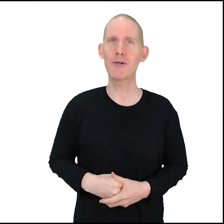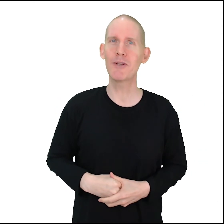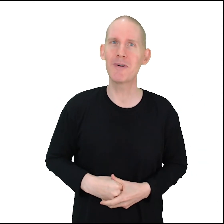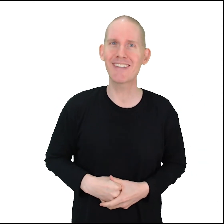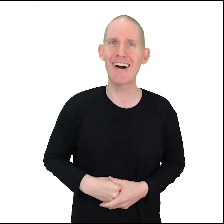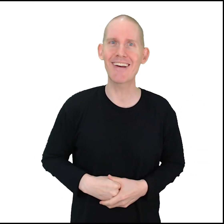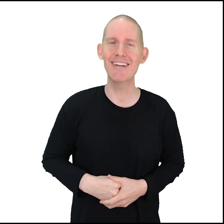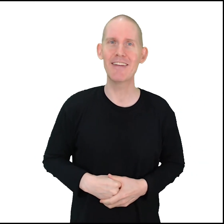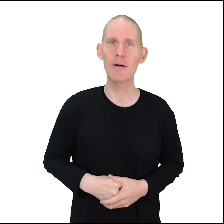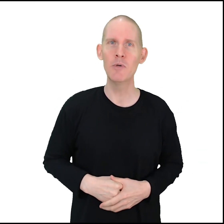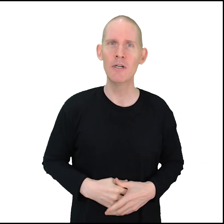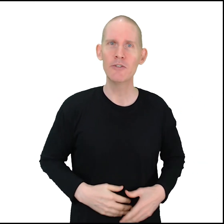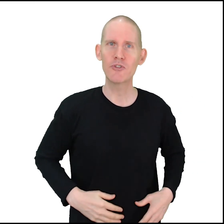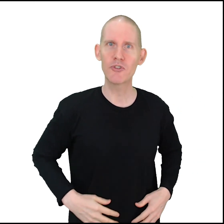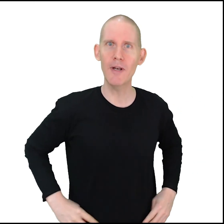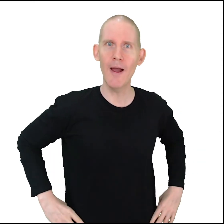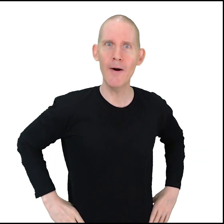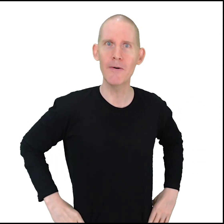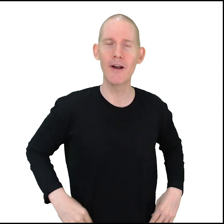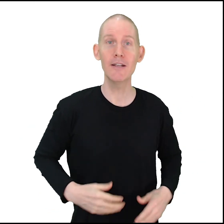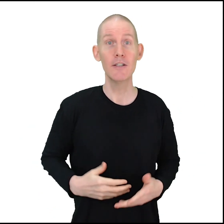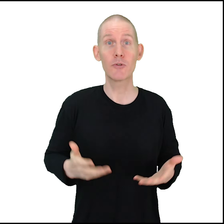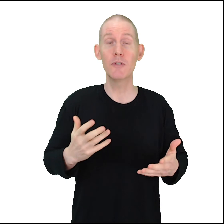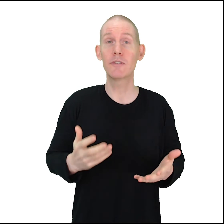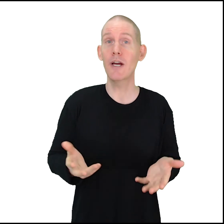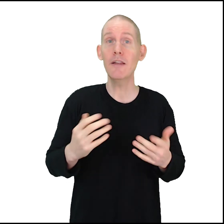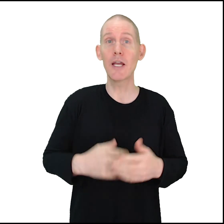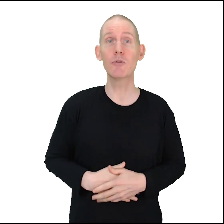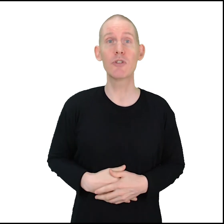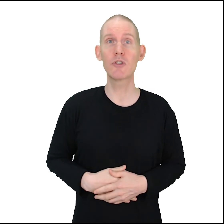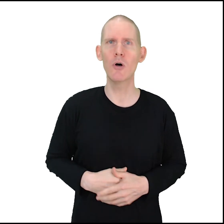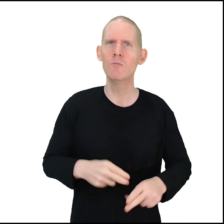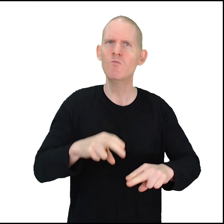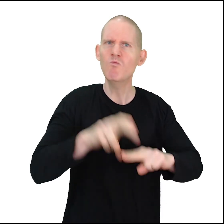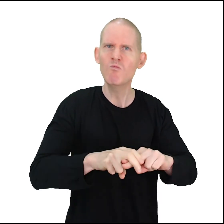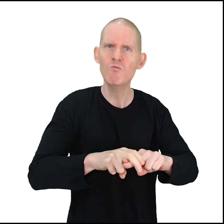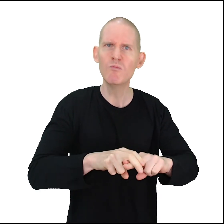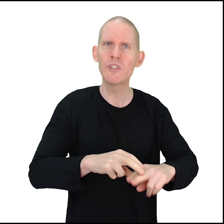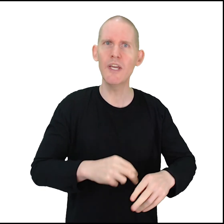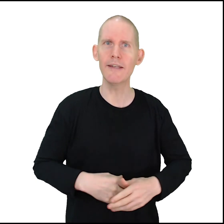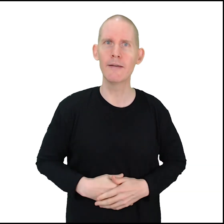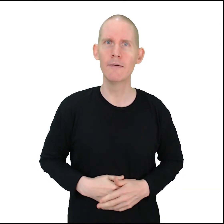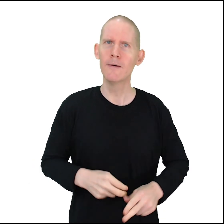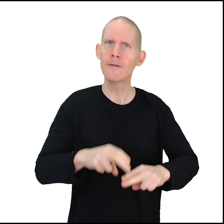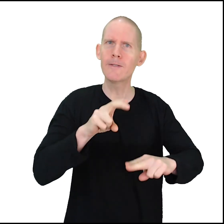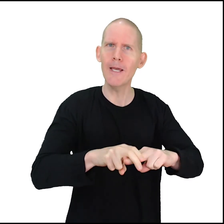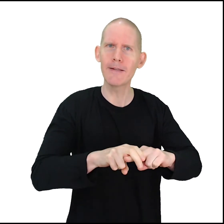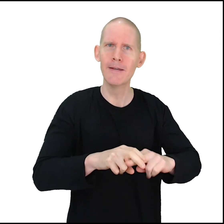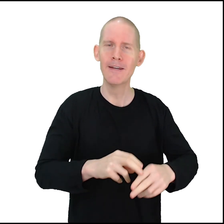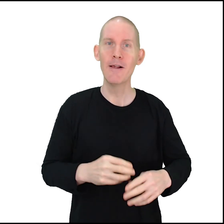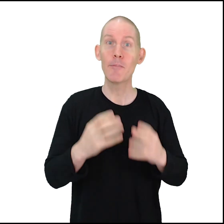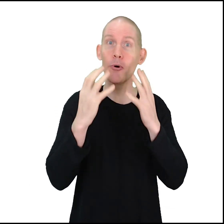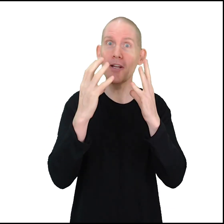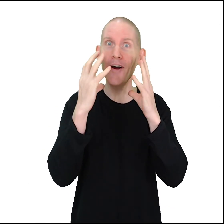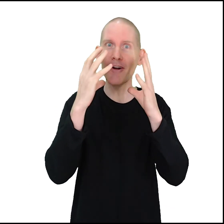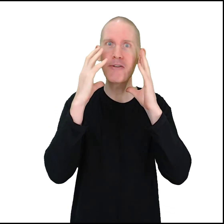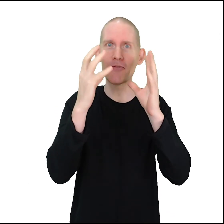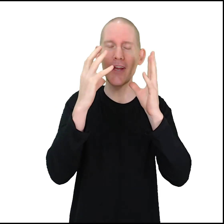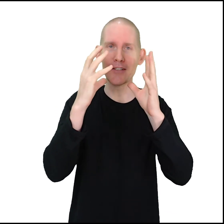we're talking to them. Sit down, right? So in sign language, just go sit, sit. Put it on your face.